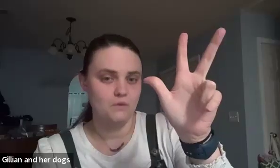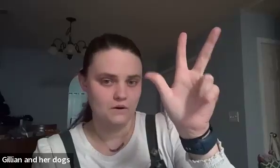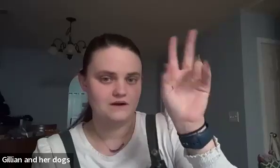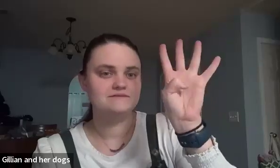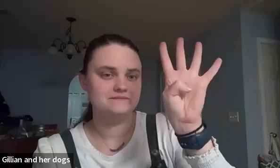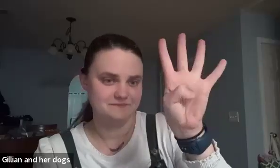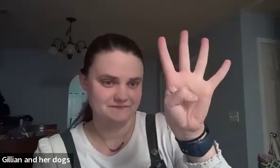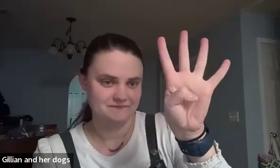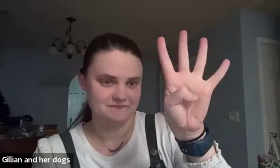4,